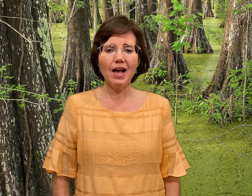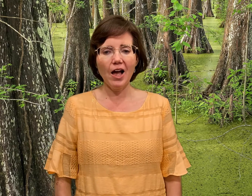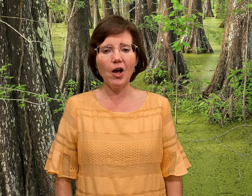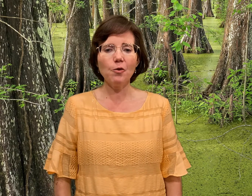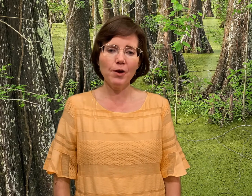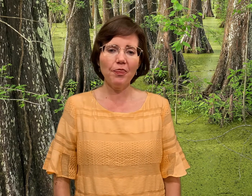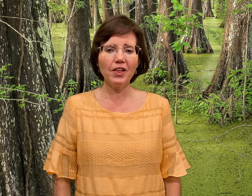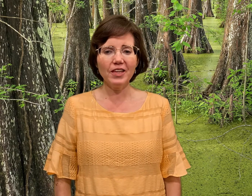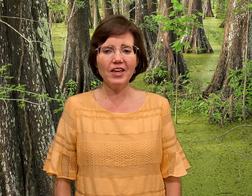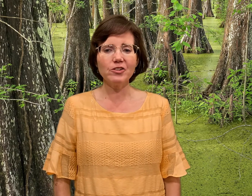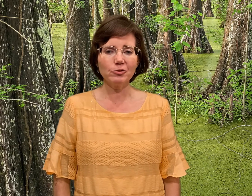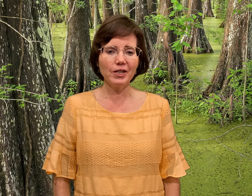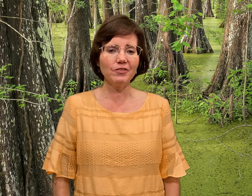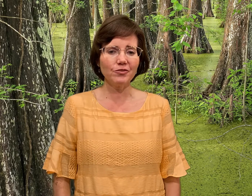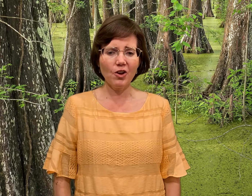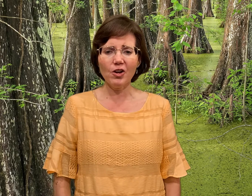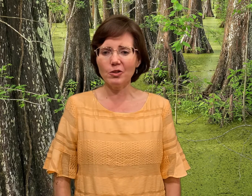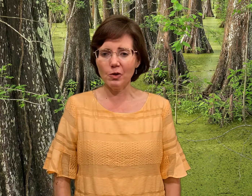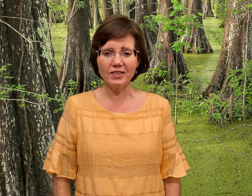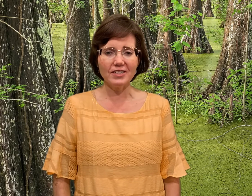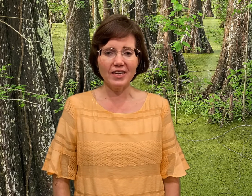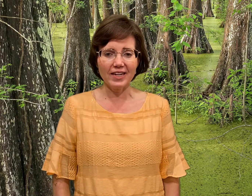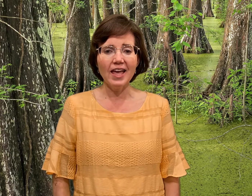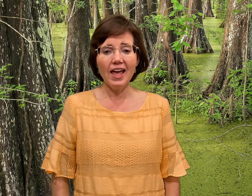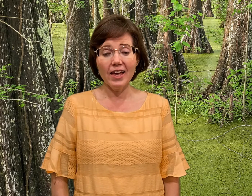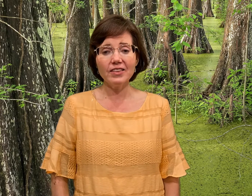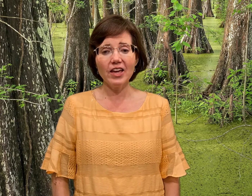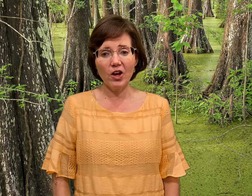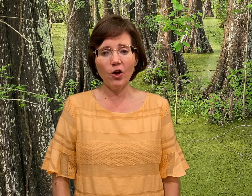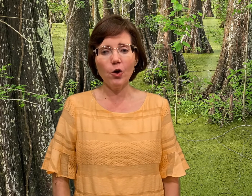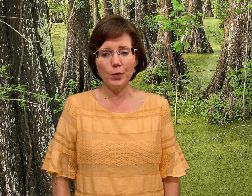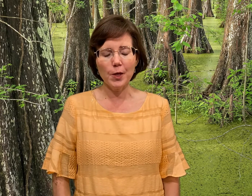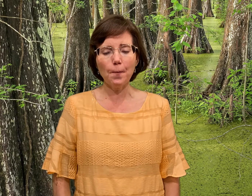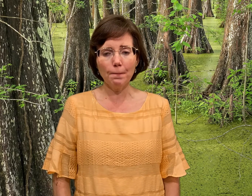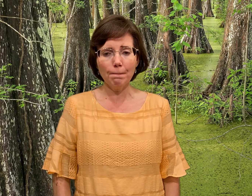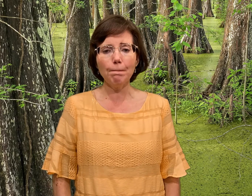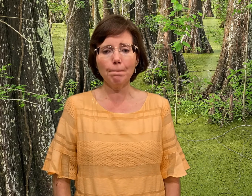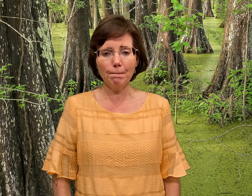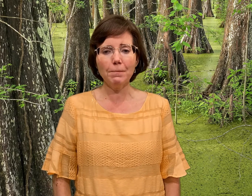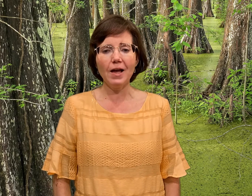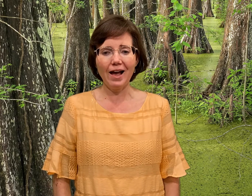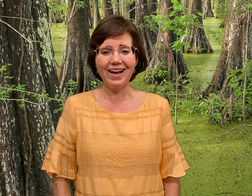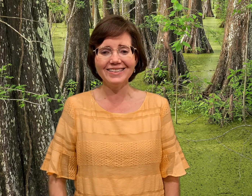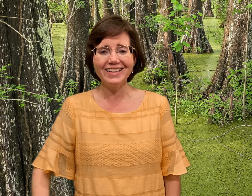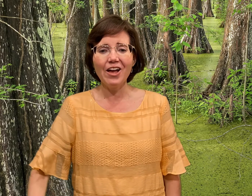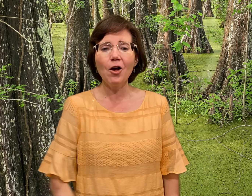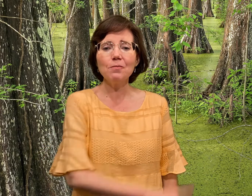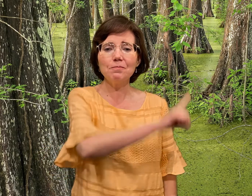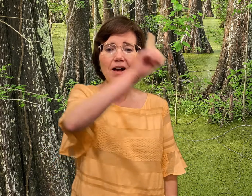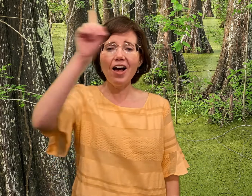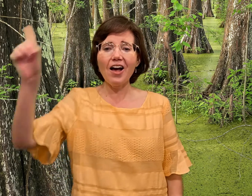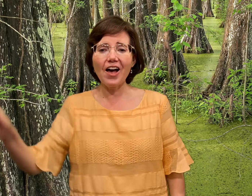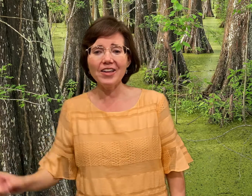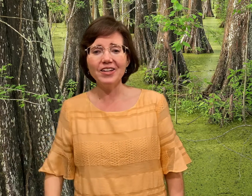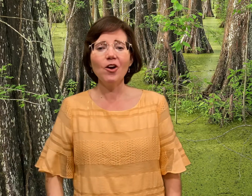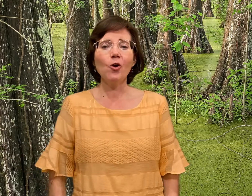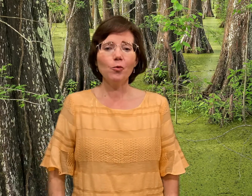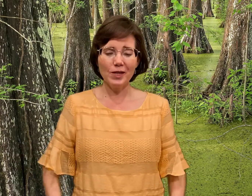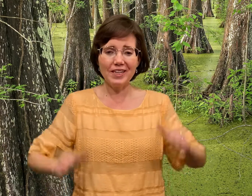Mm-Ah Went the Little Green Frog one day. And they all went mm-mm-ah. But we